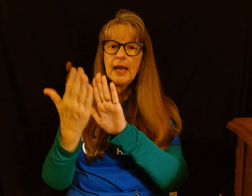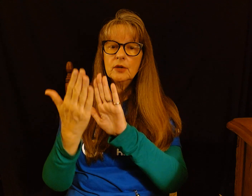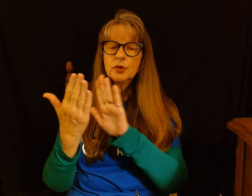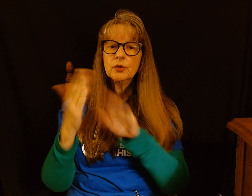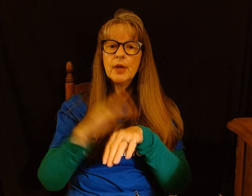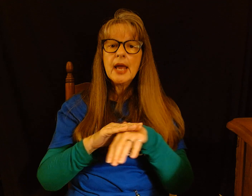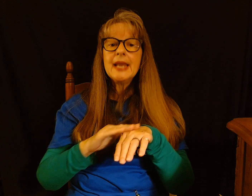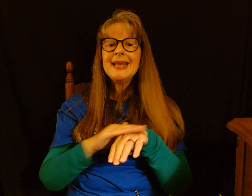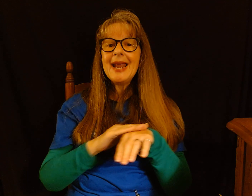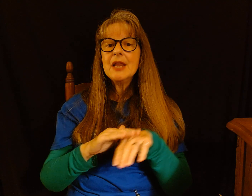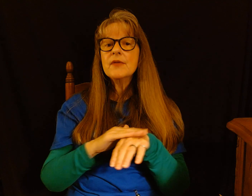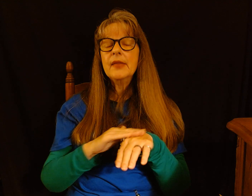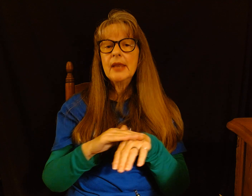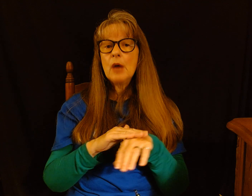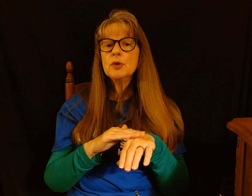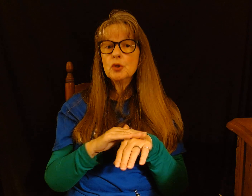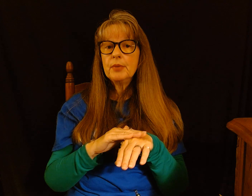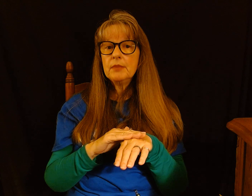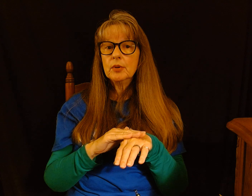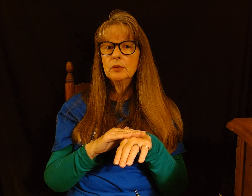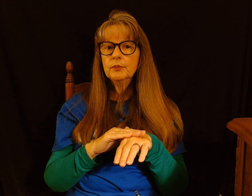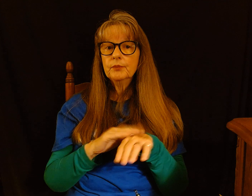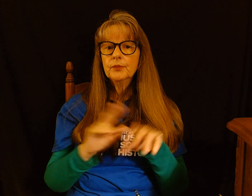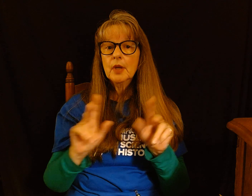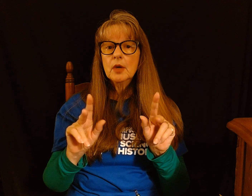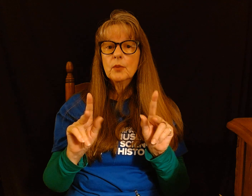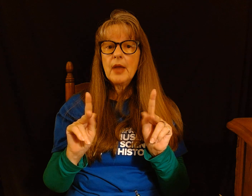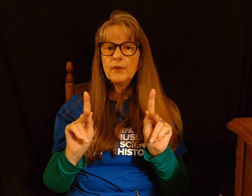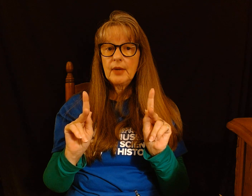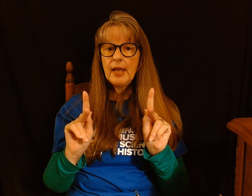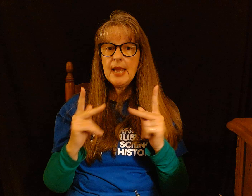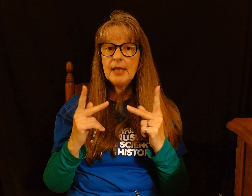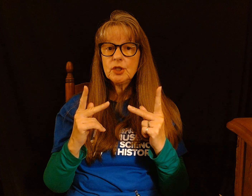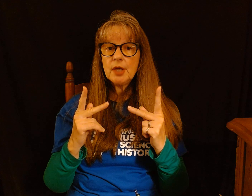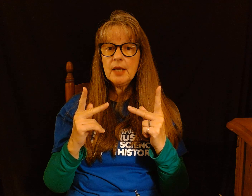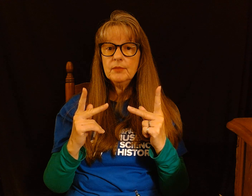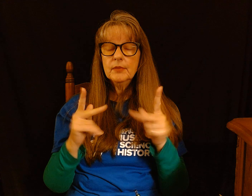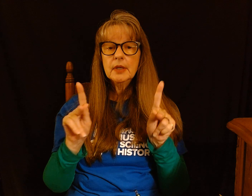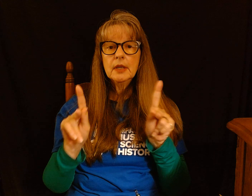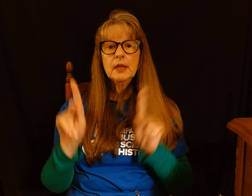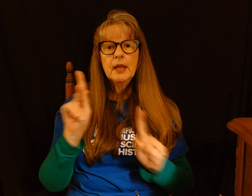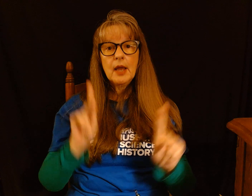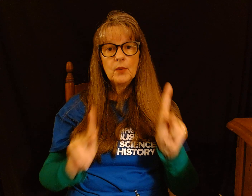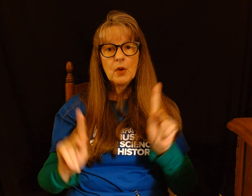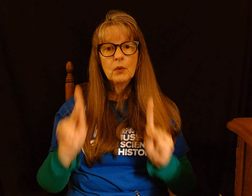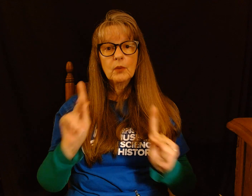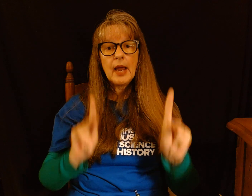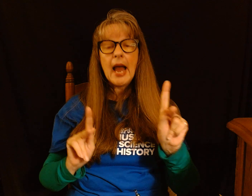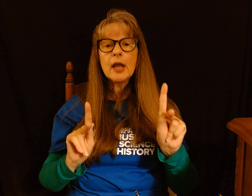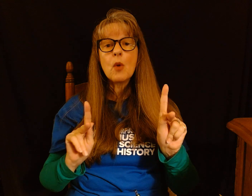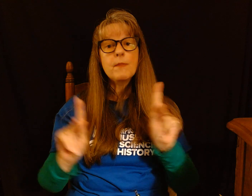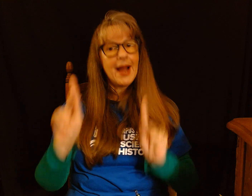encountered Native, and then I would do people. We have our K hand shape, and we go around. I go